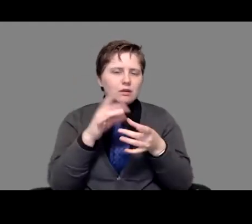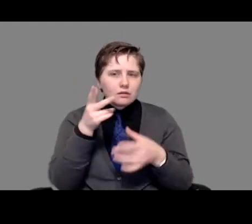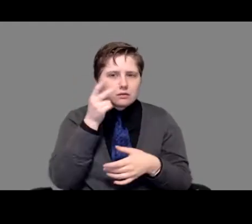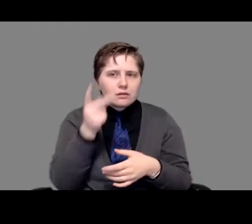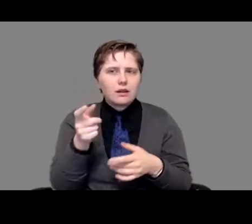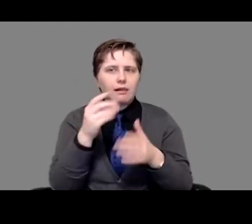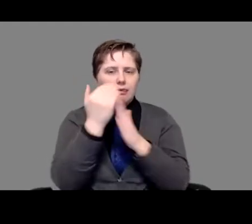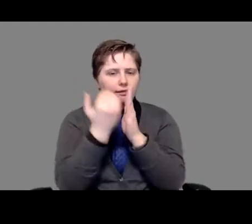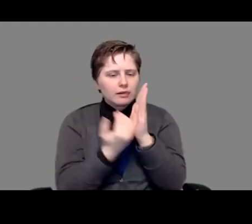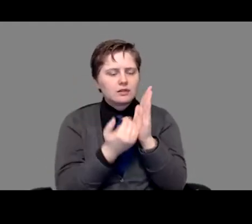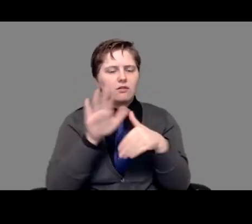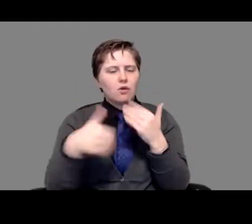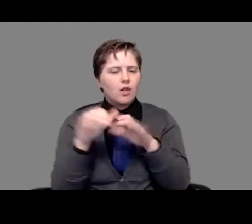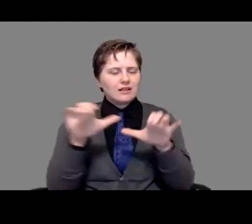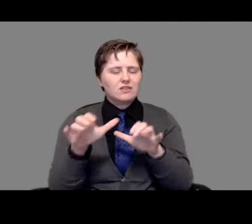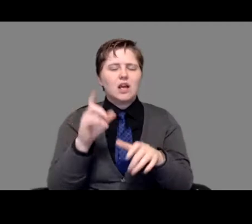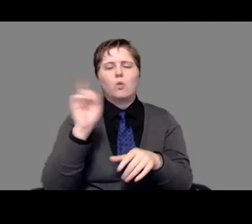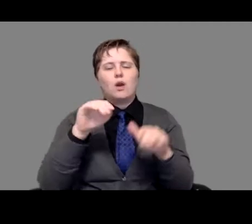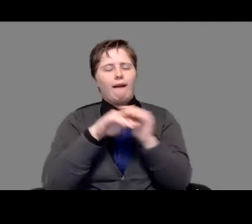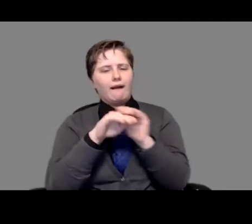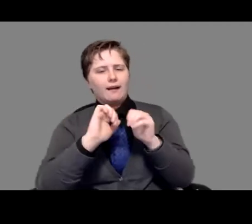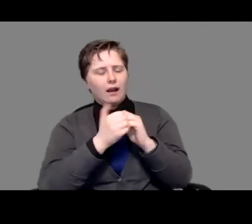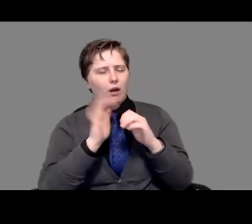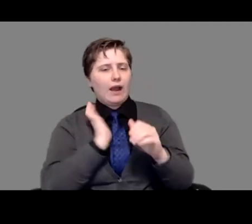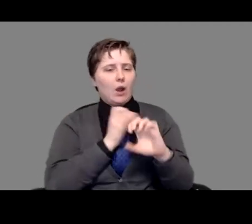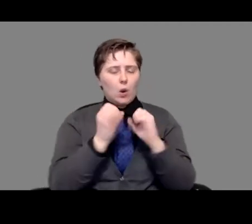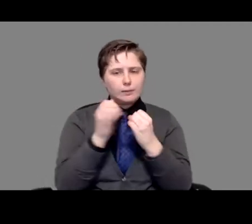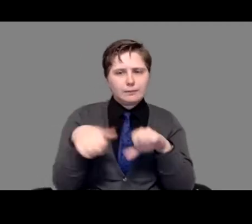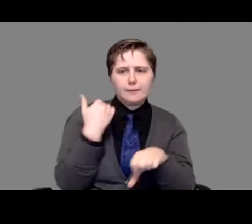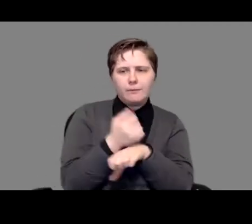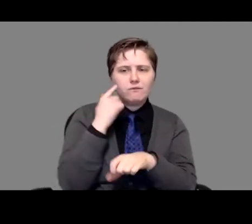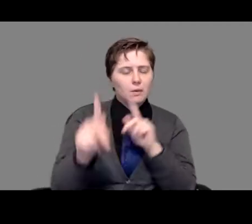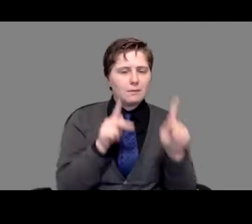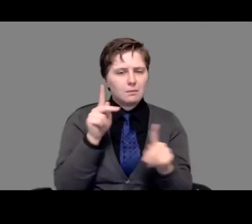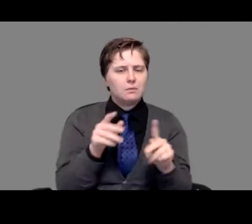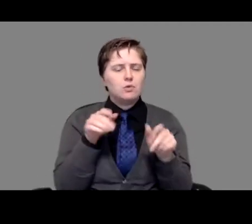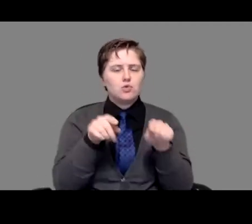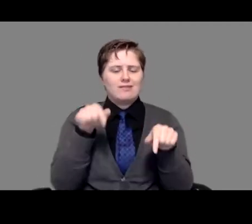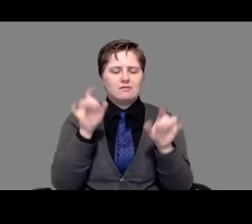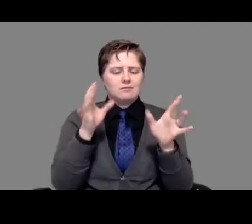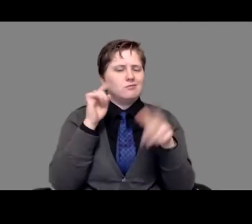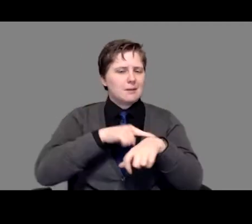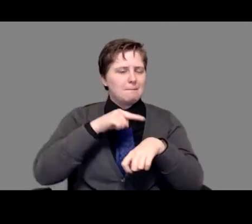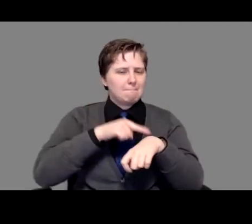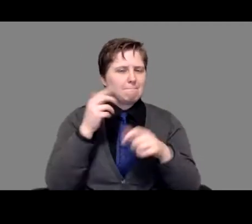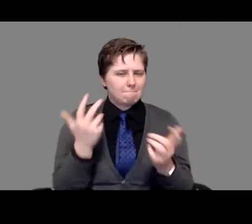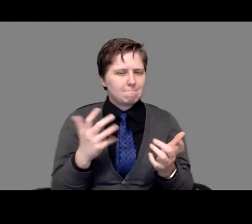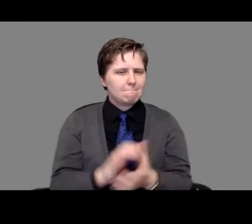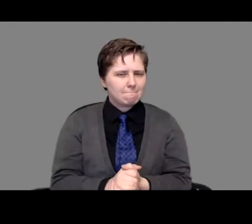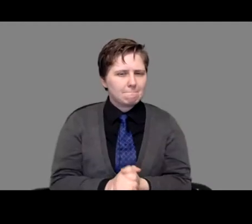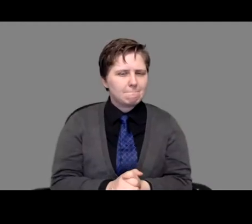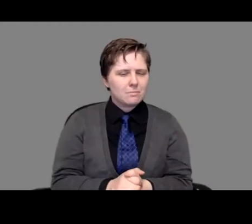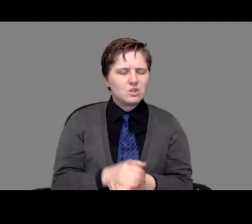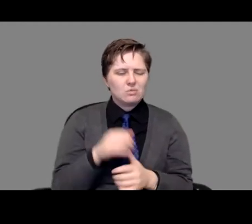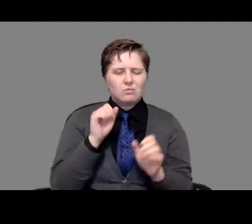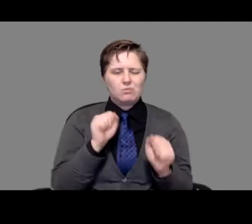access a list of all the activities that our organizations are designing for people during this time to locate those.